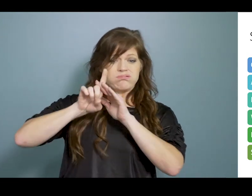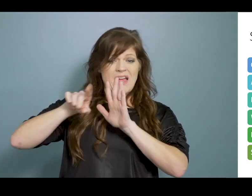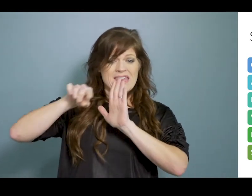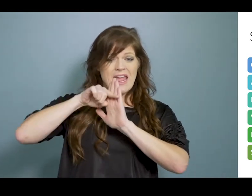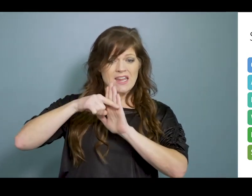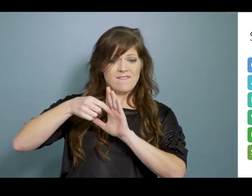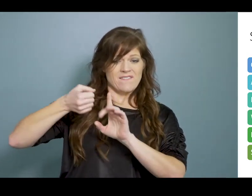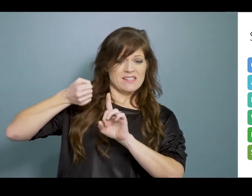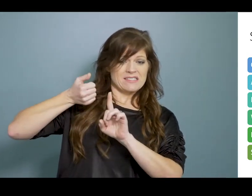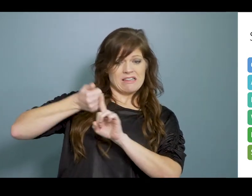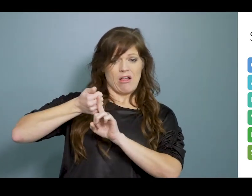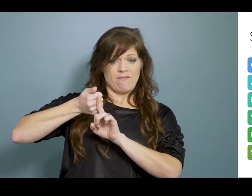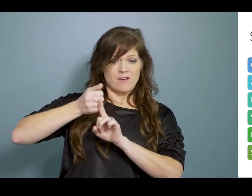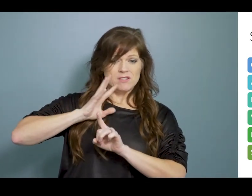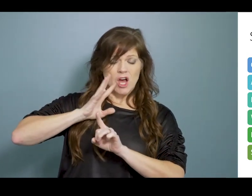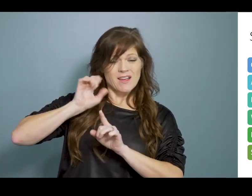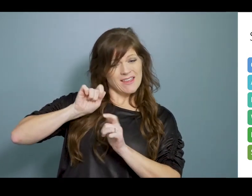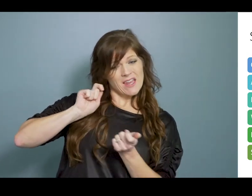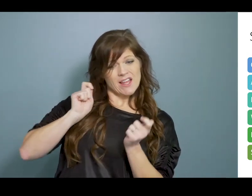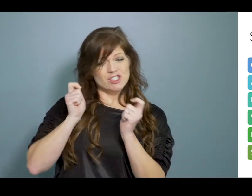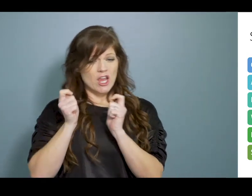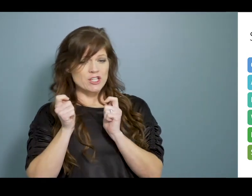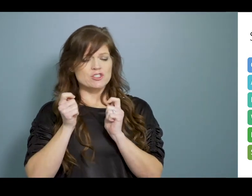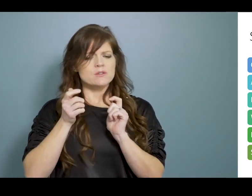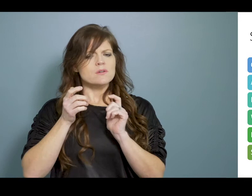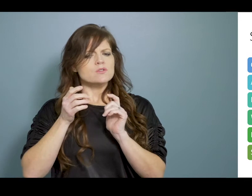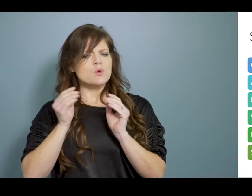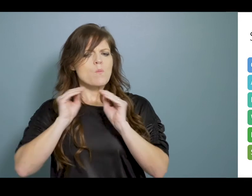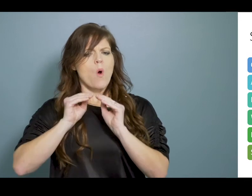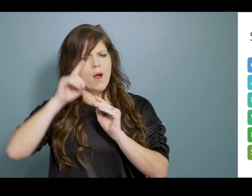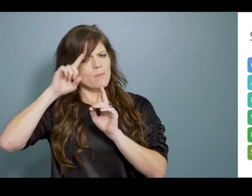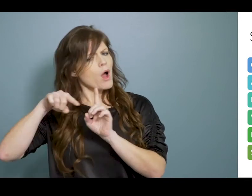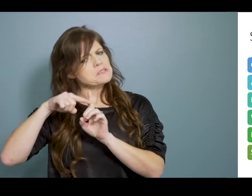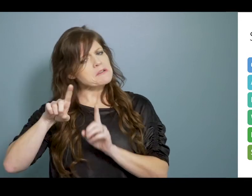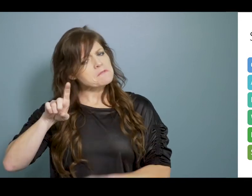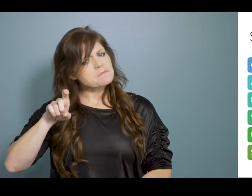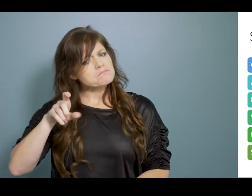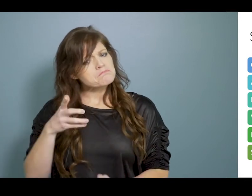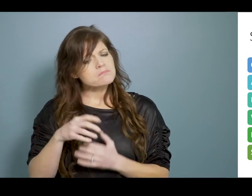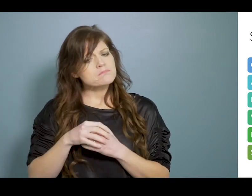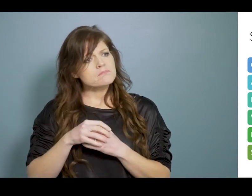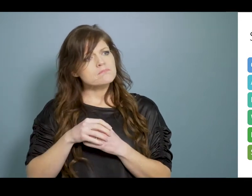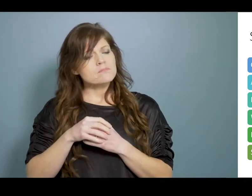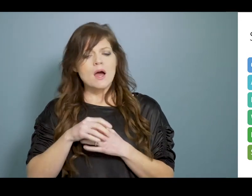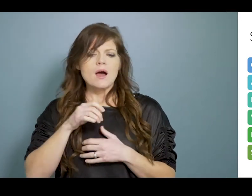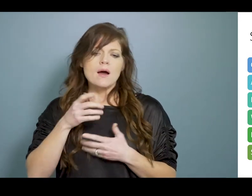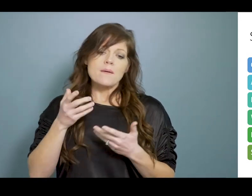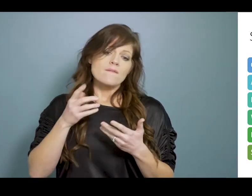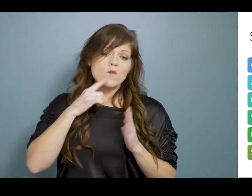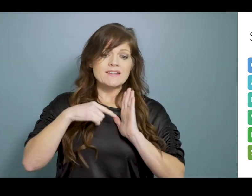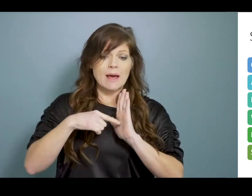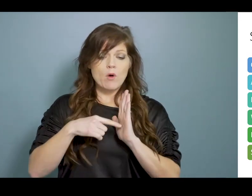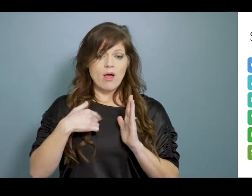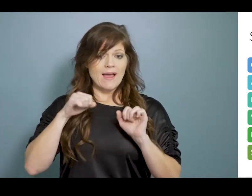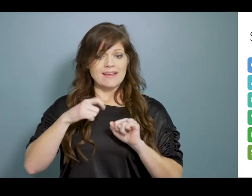negative self-talk things into something more positive? Doesn't have to be like, I'm an amazing human being. Not that I don't think